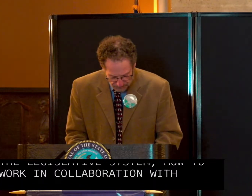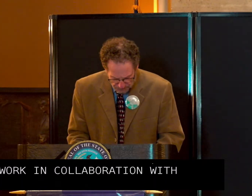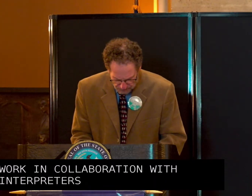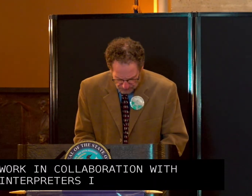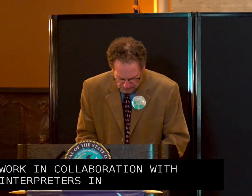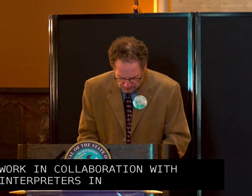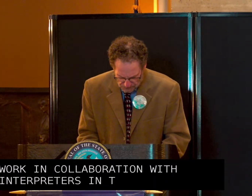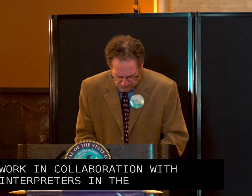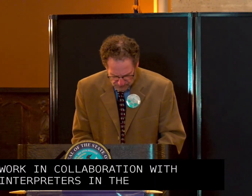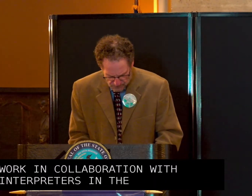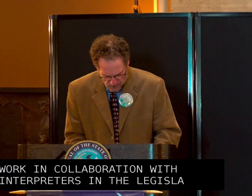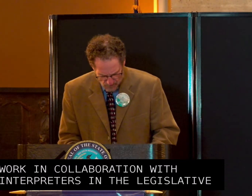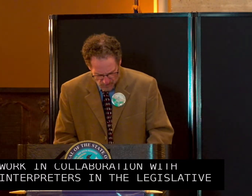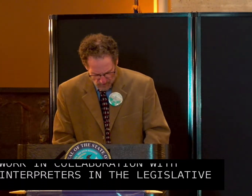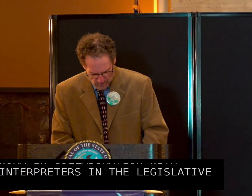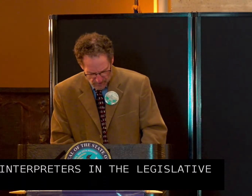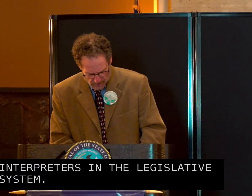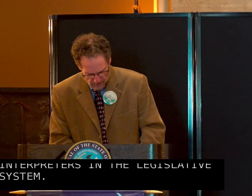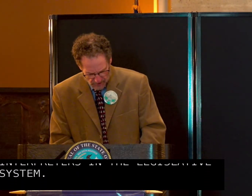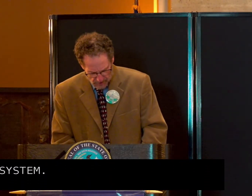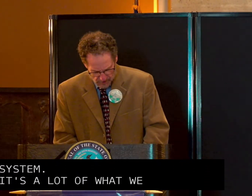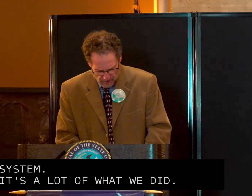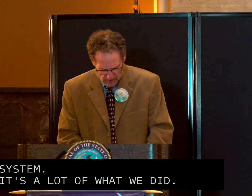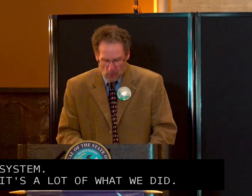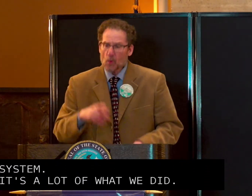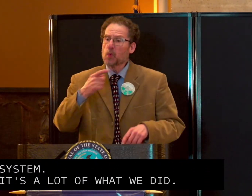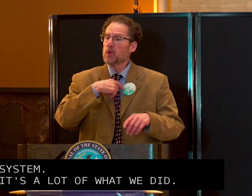system. It's a lot of what we did.